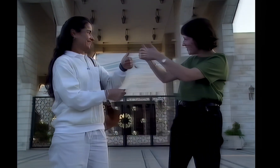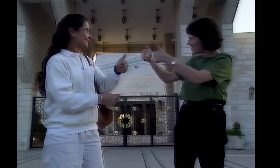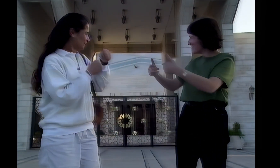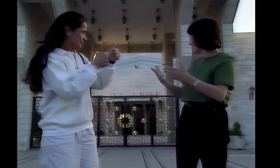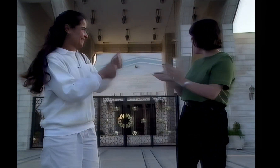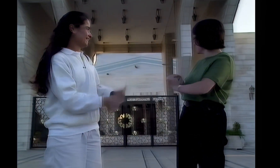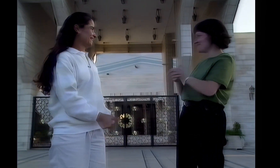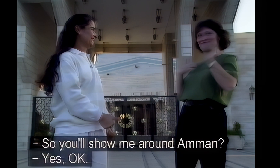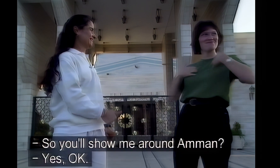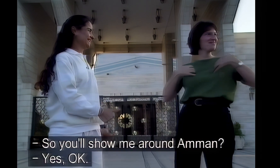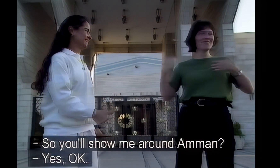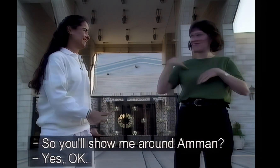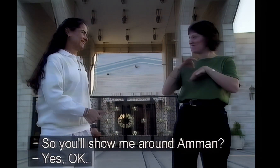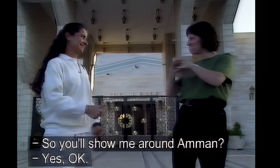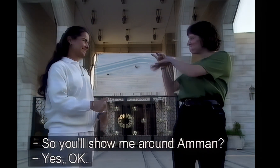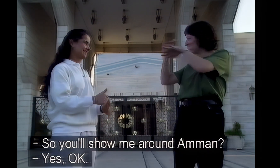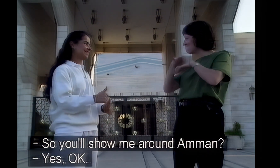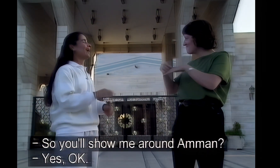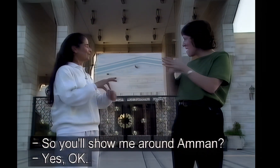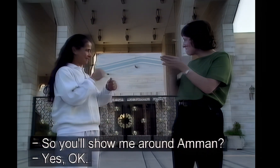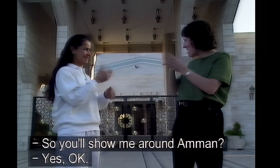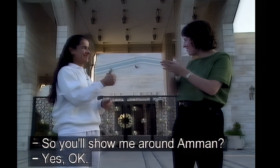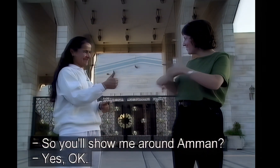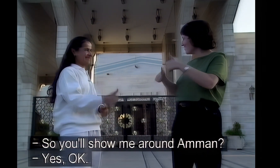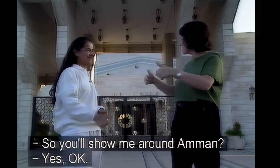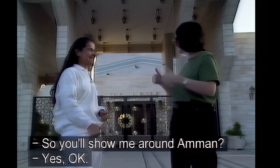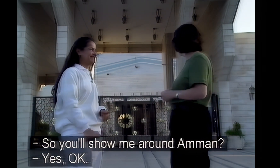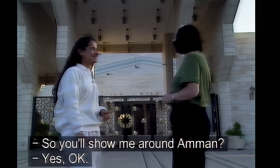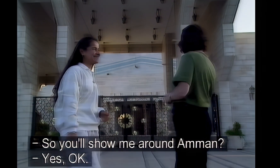Hello. Hello. So, you're going to show me around Amman? Yeah, okay.